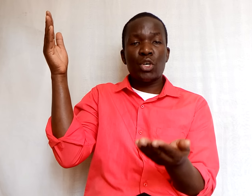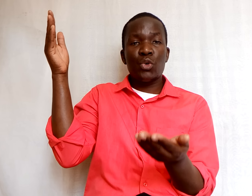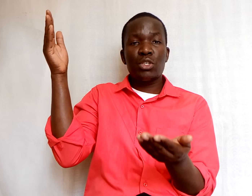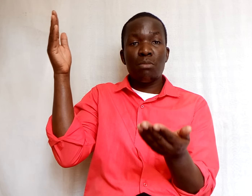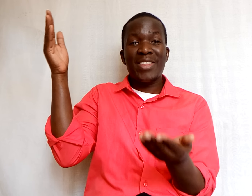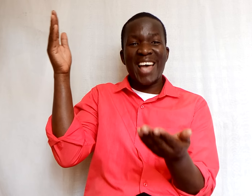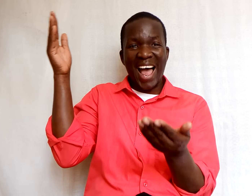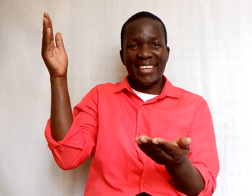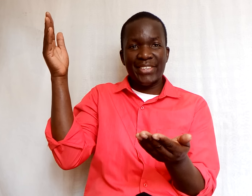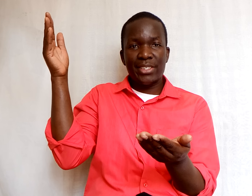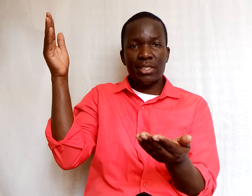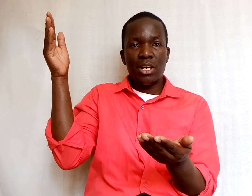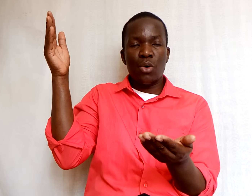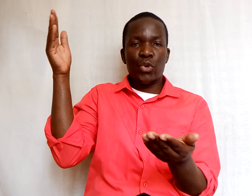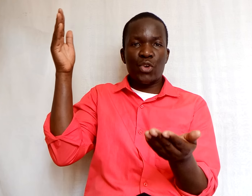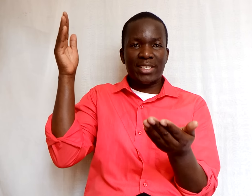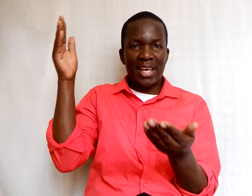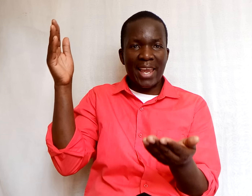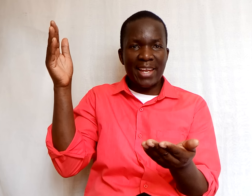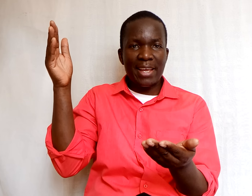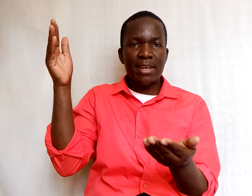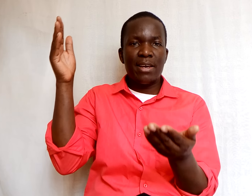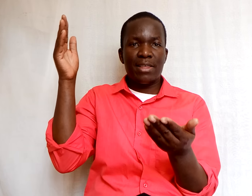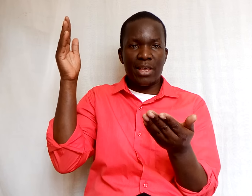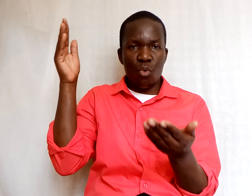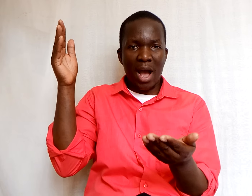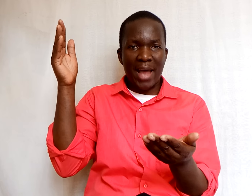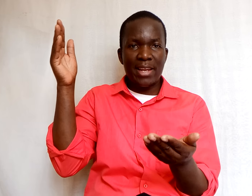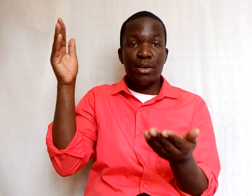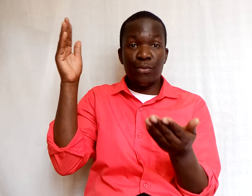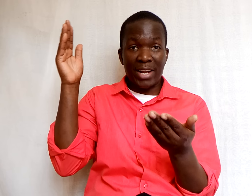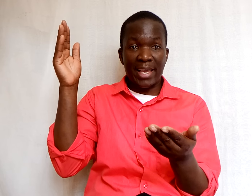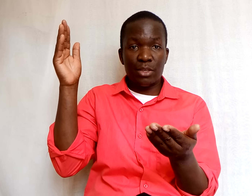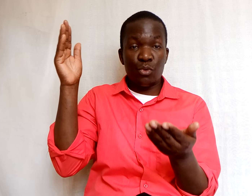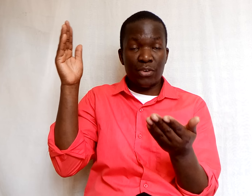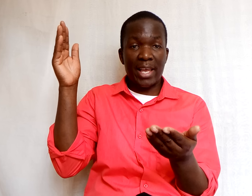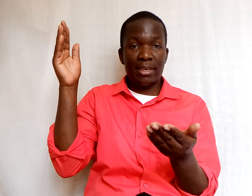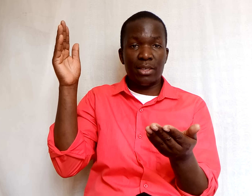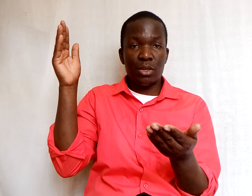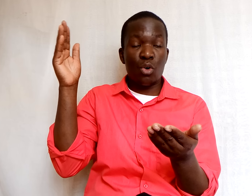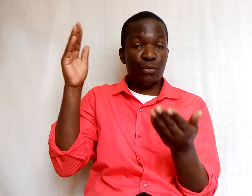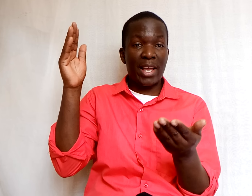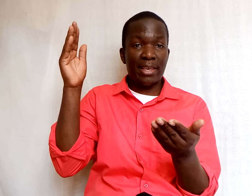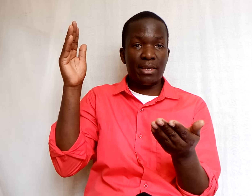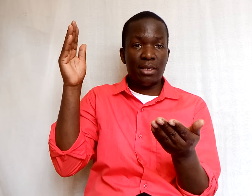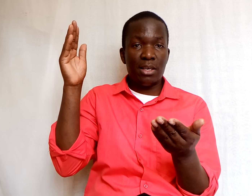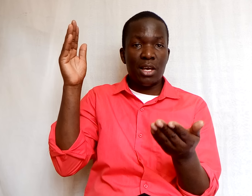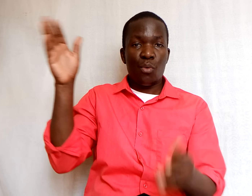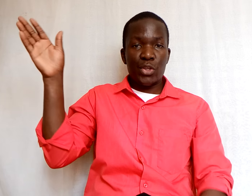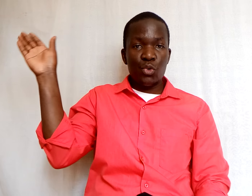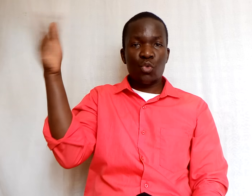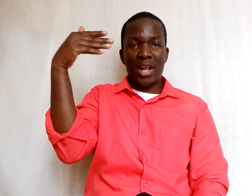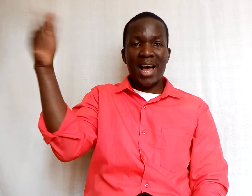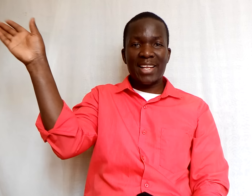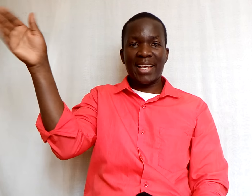you use both hands when you are signing the word fry, to fry or fry. When you use one hand like